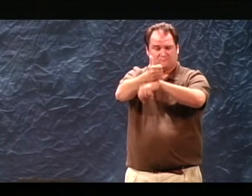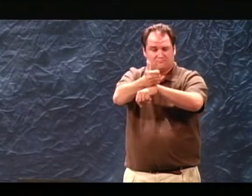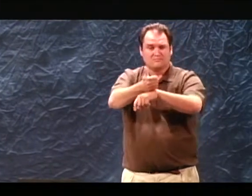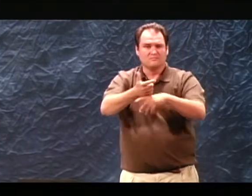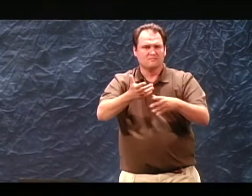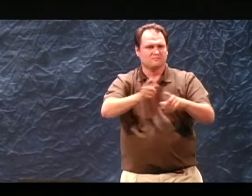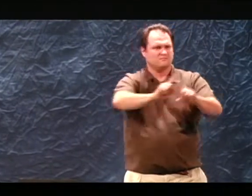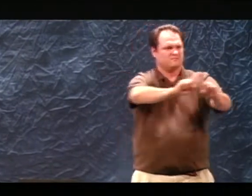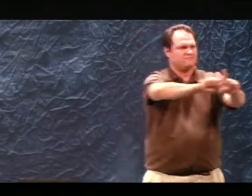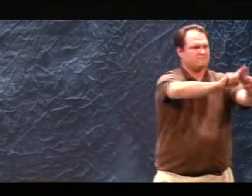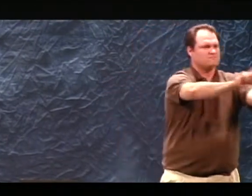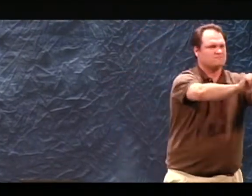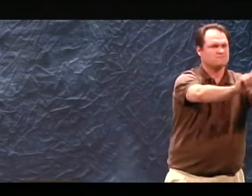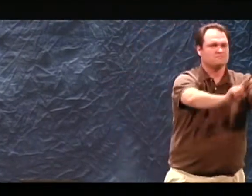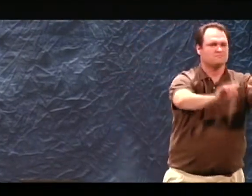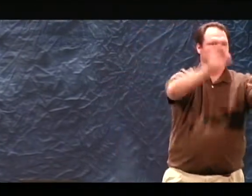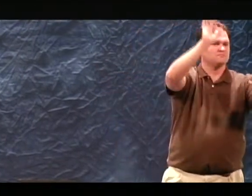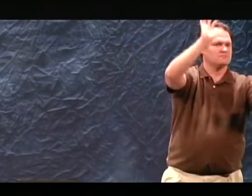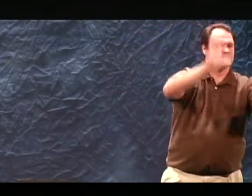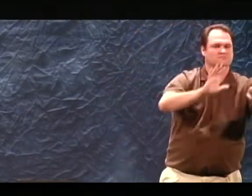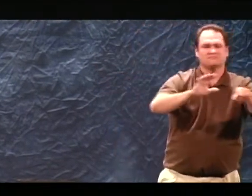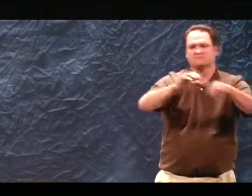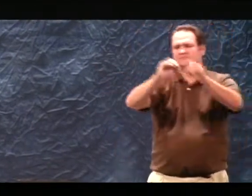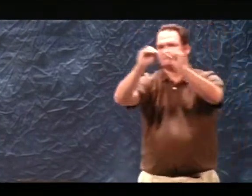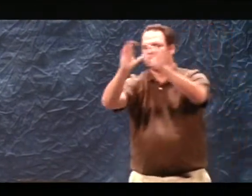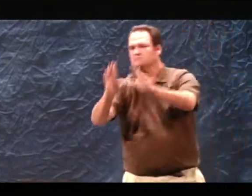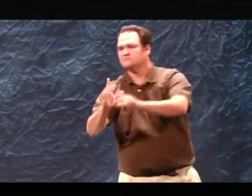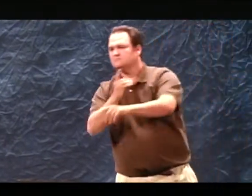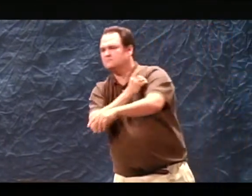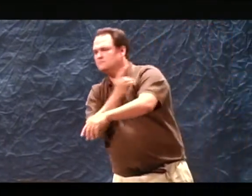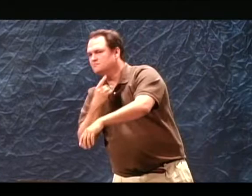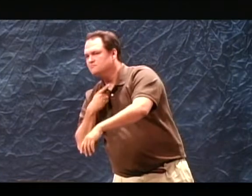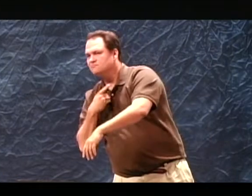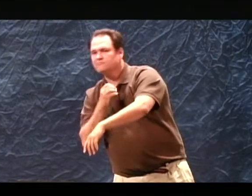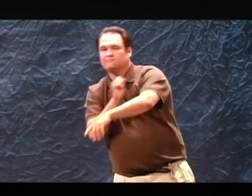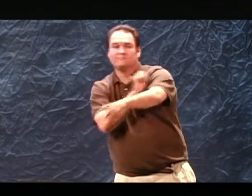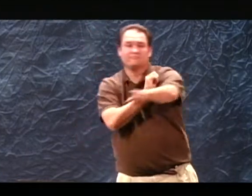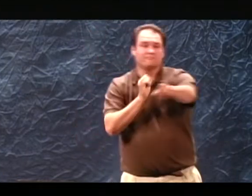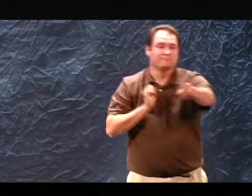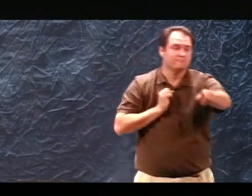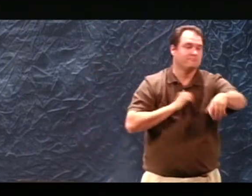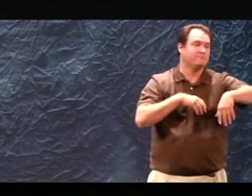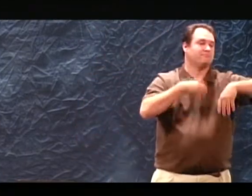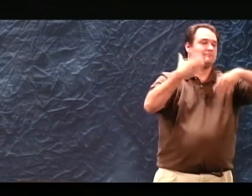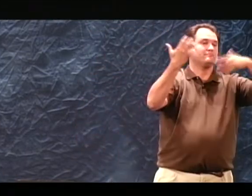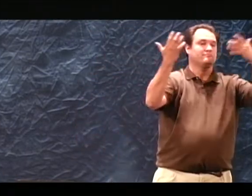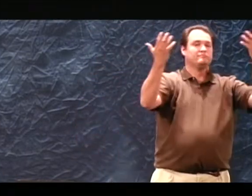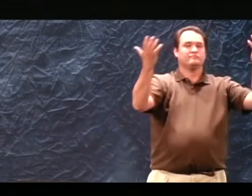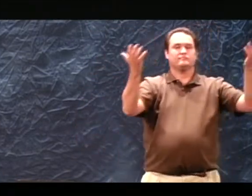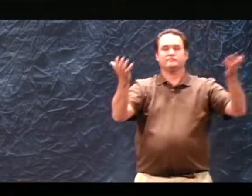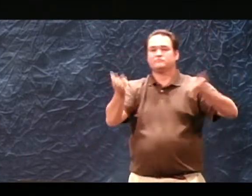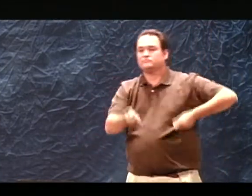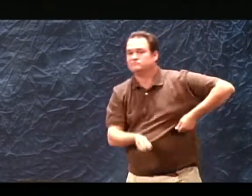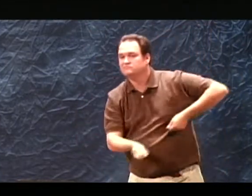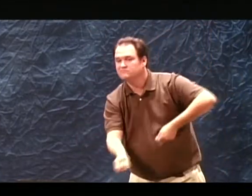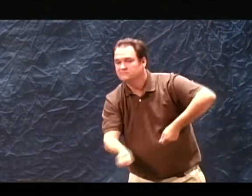proper duty we have the same principle working in the body of christ there are some who are